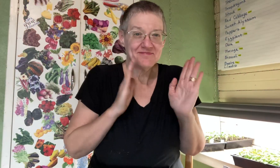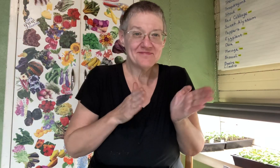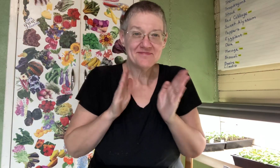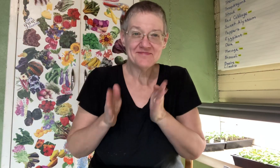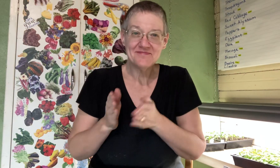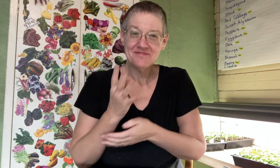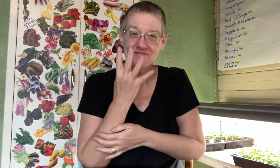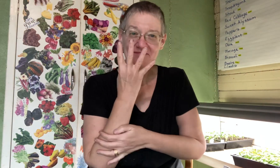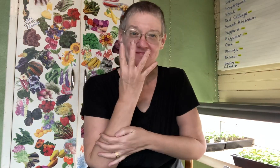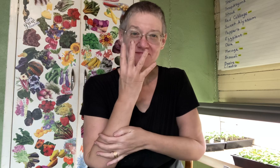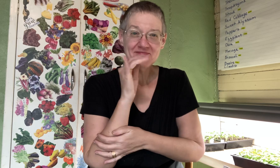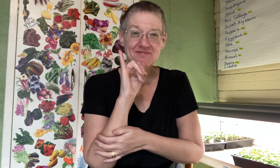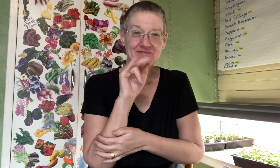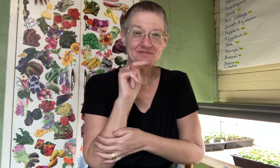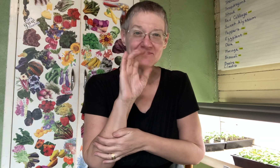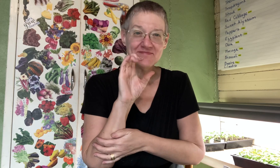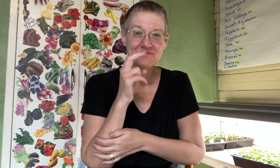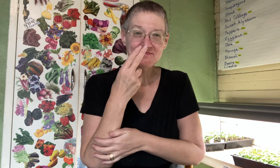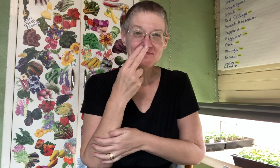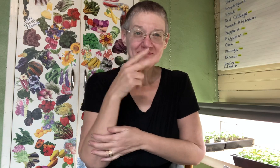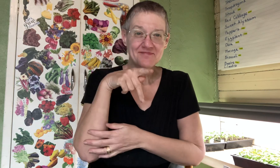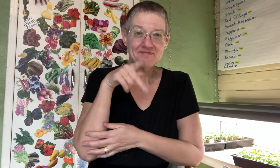Now I've already prepared the 4-inch pots.